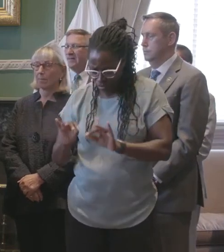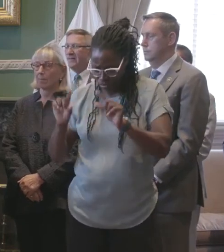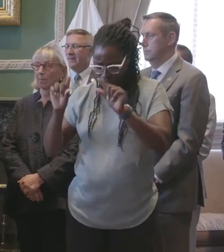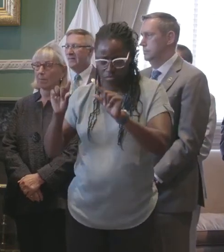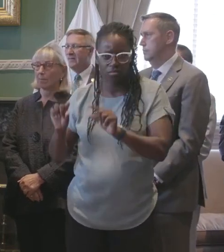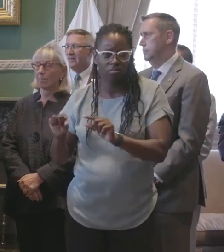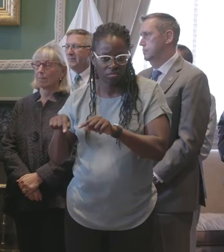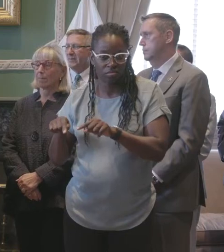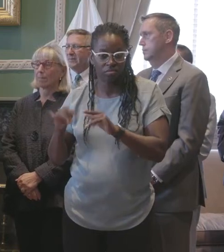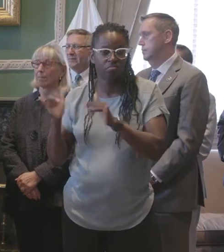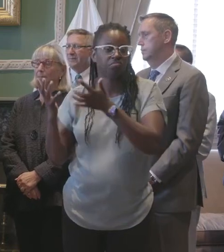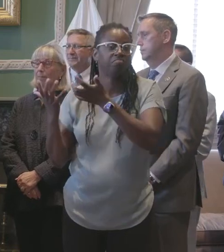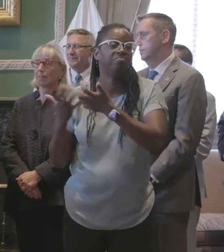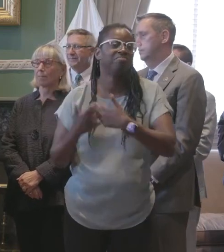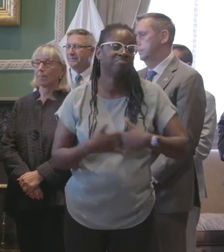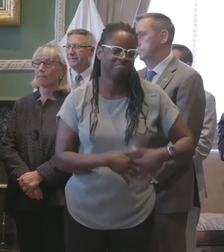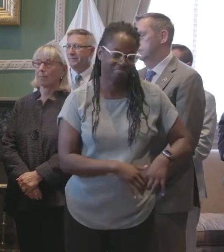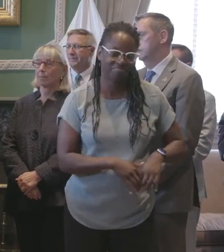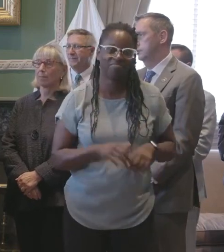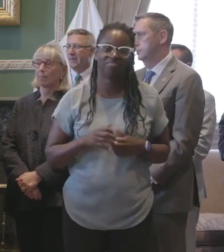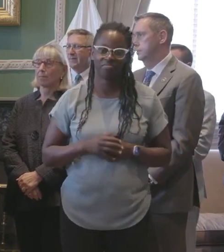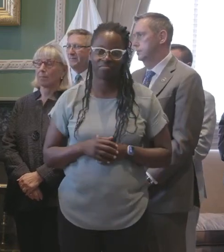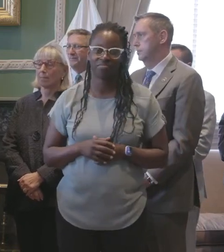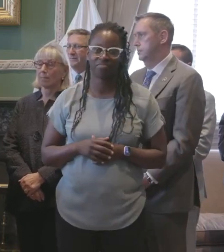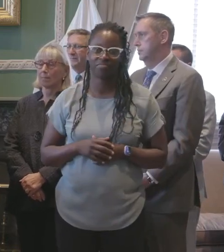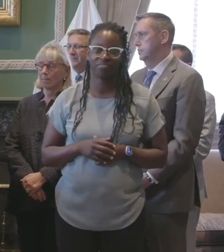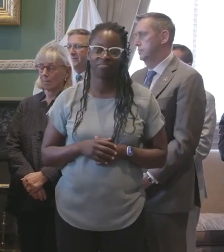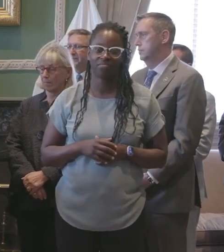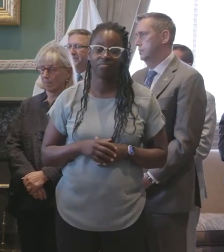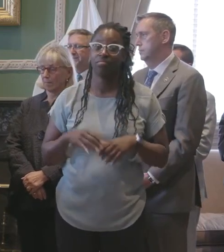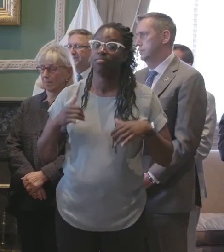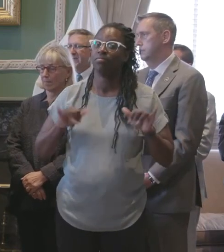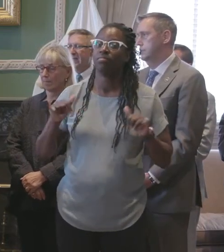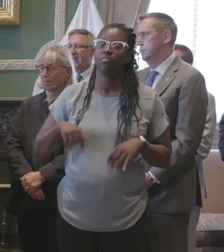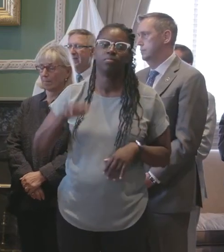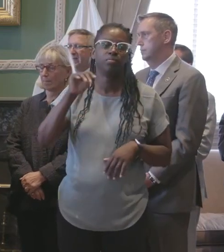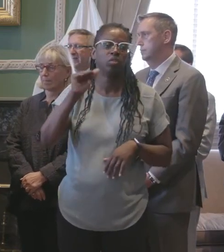we are in a position to present a strong fiscal